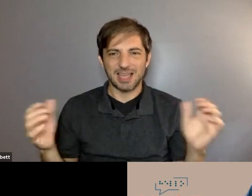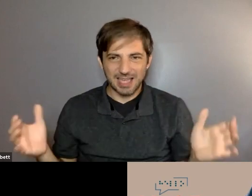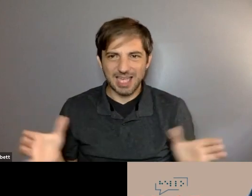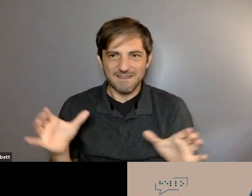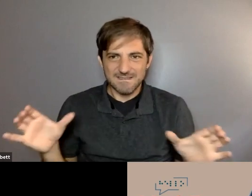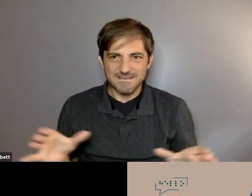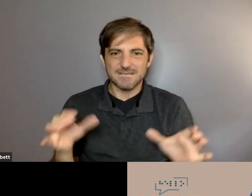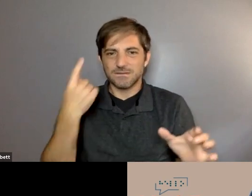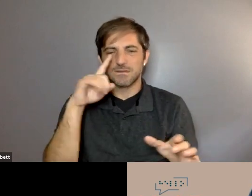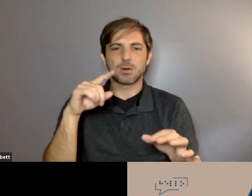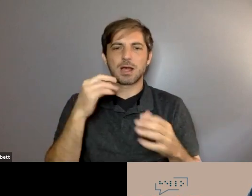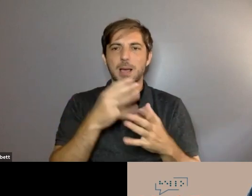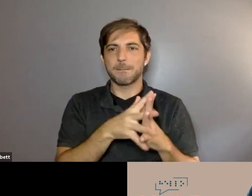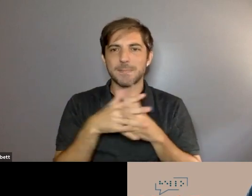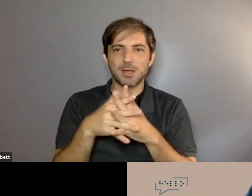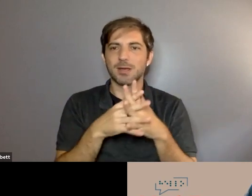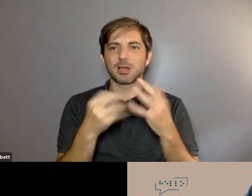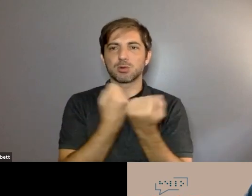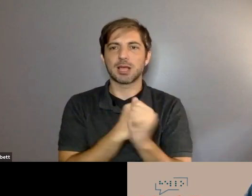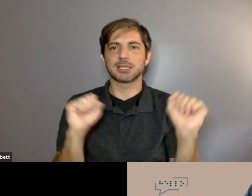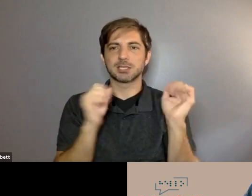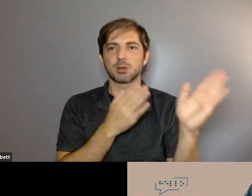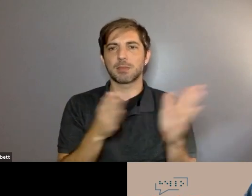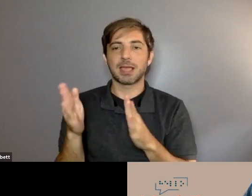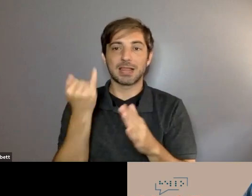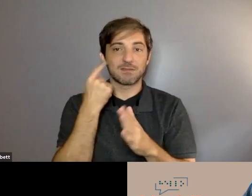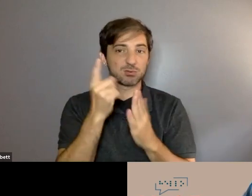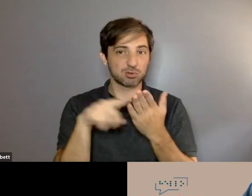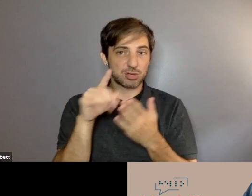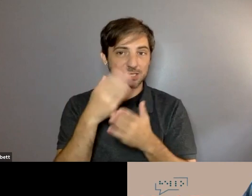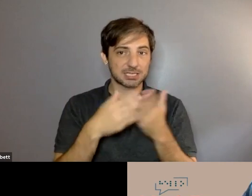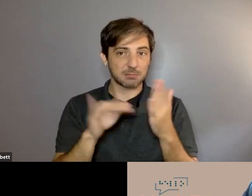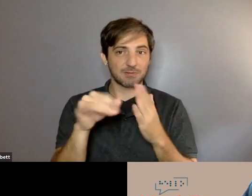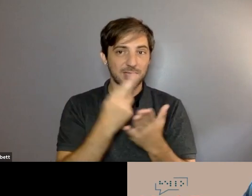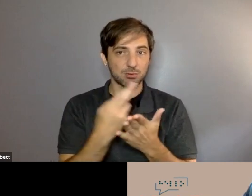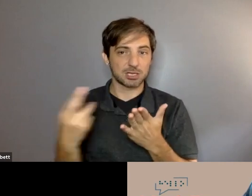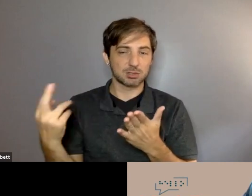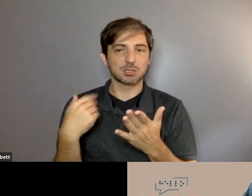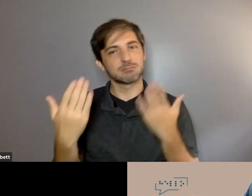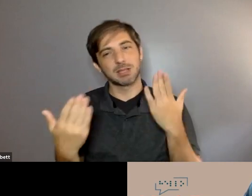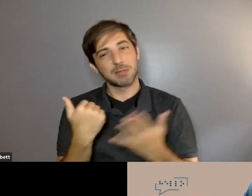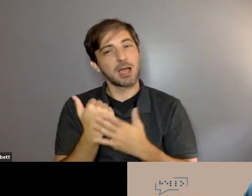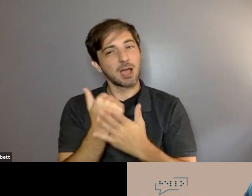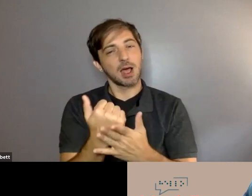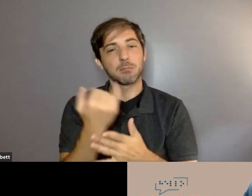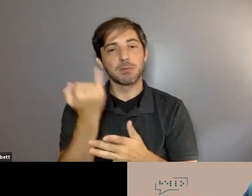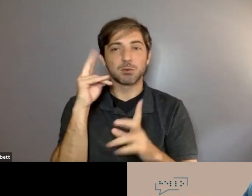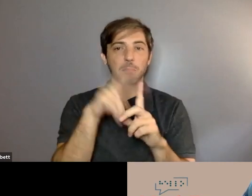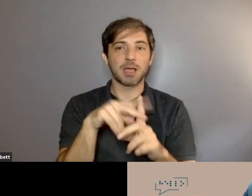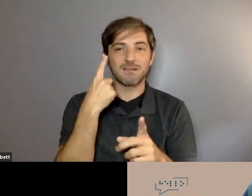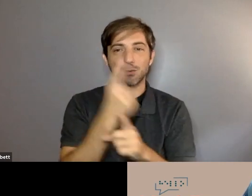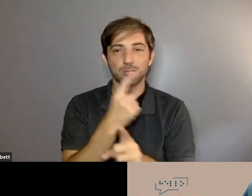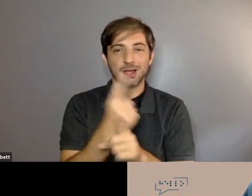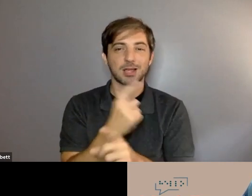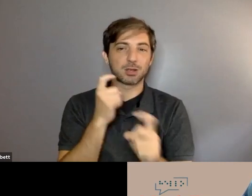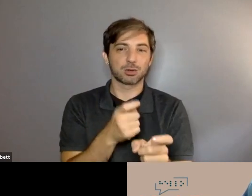for the American Rescue Plan. And if you check out some of those resources, that might help with when you go to apply for our regular grants. We're going to